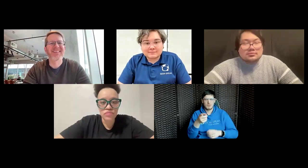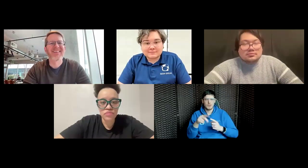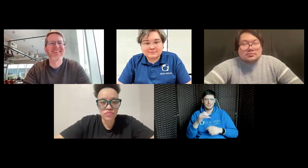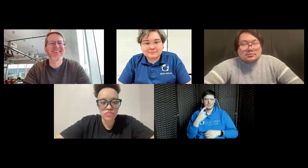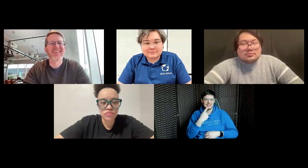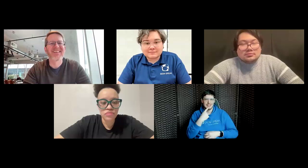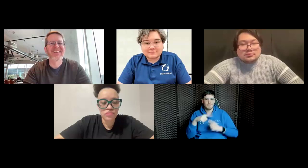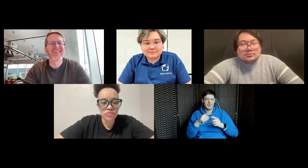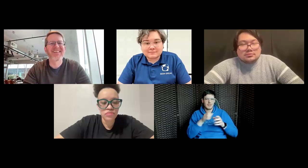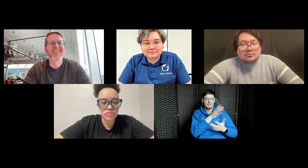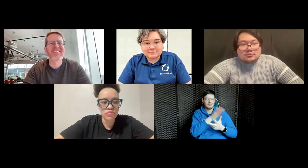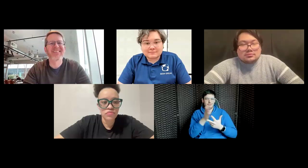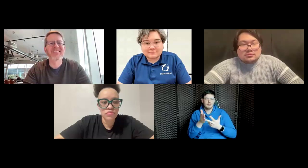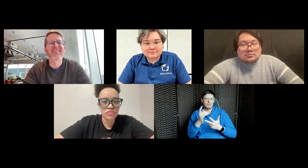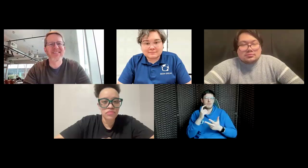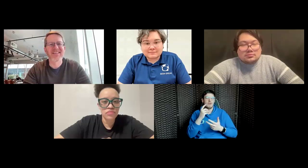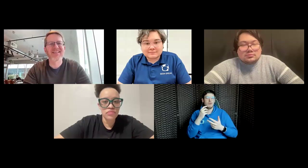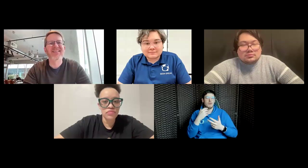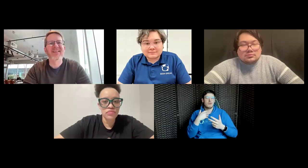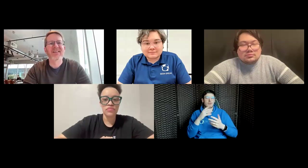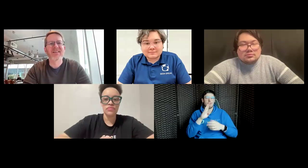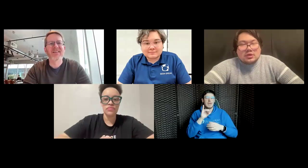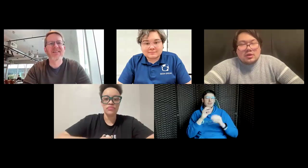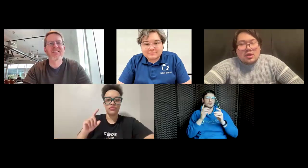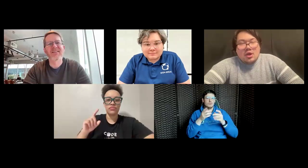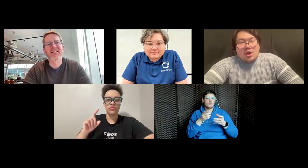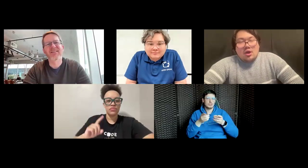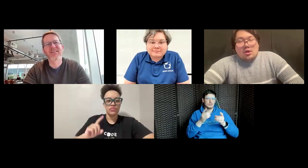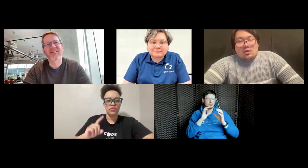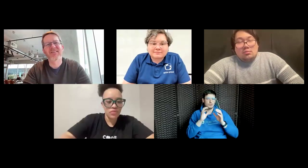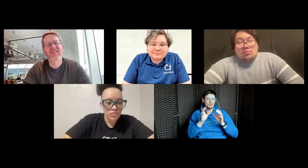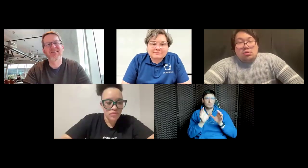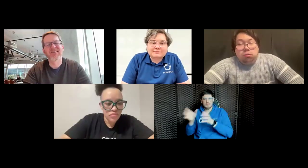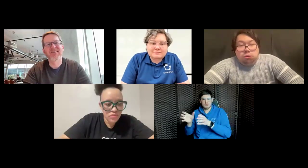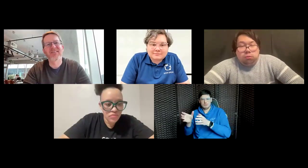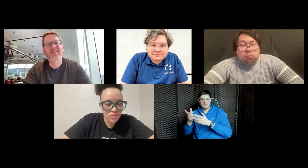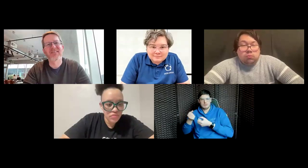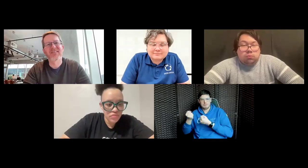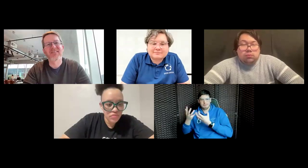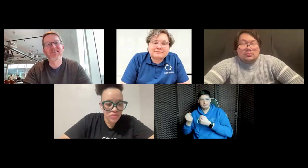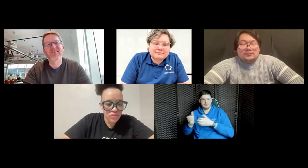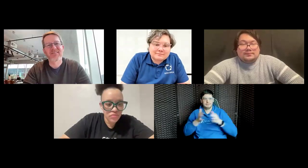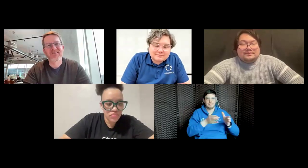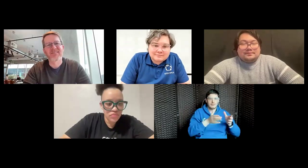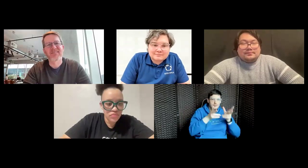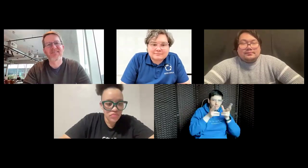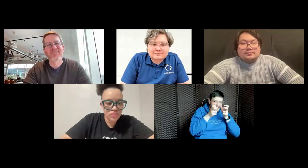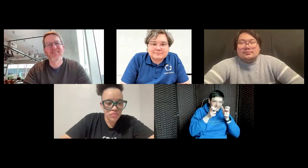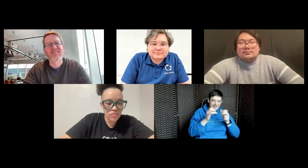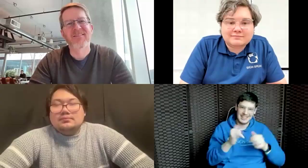Yeah, Brian wants to add something as well. Yeah, we do have those three components and the direction of communication with